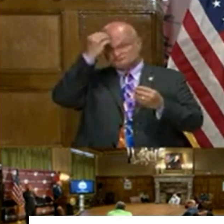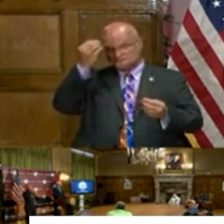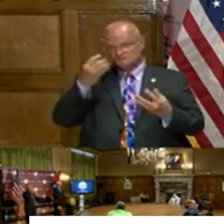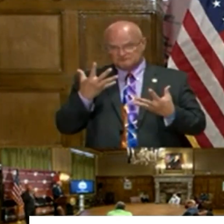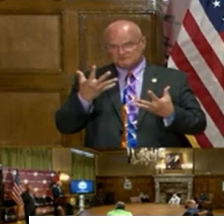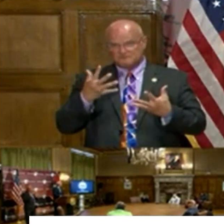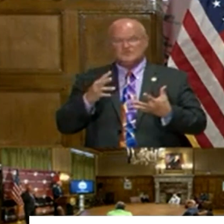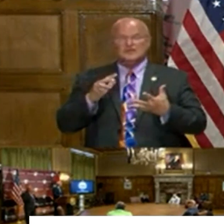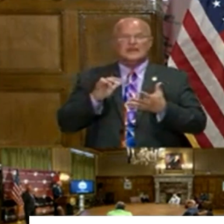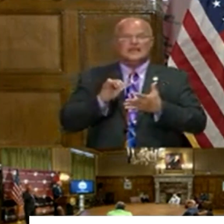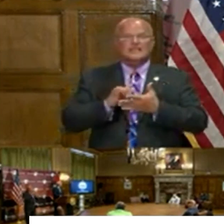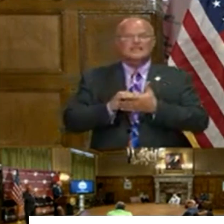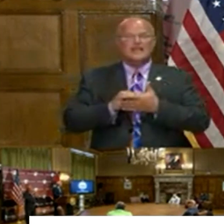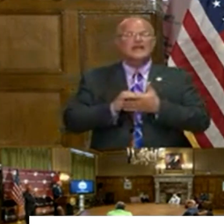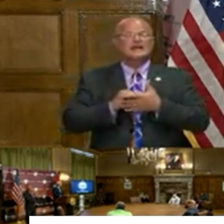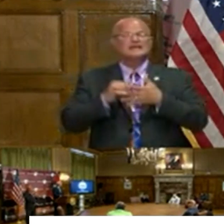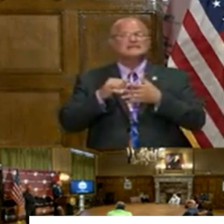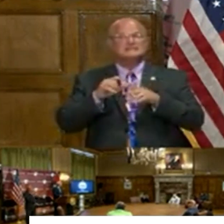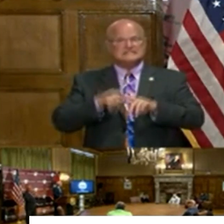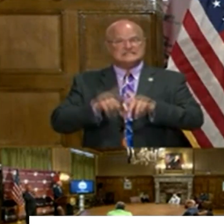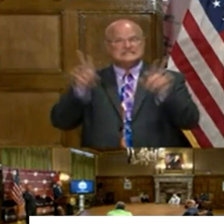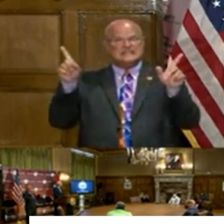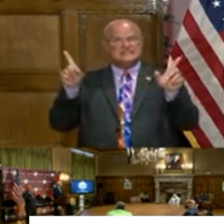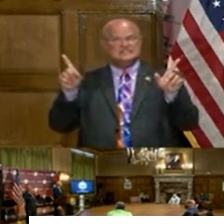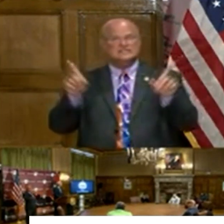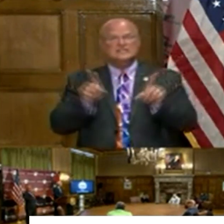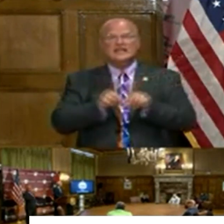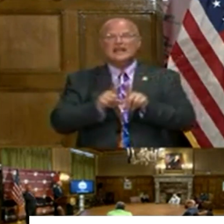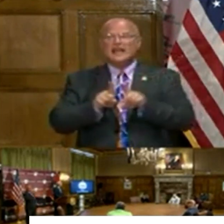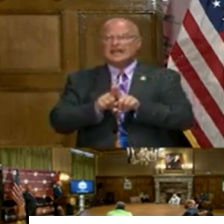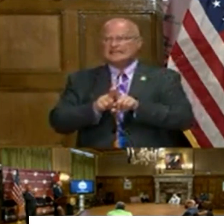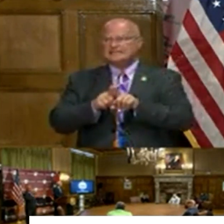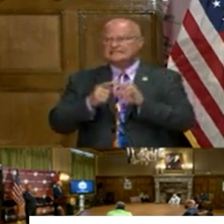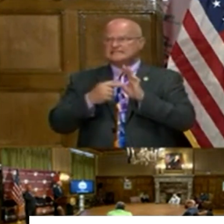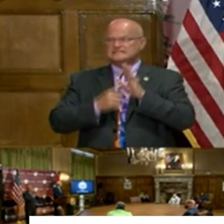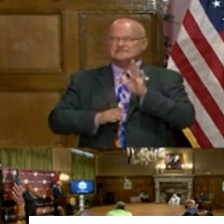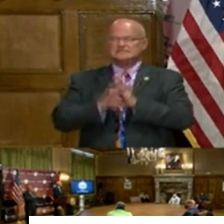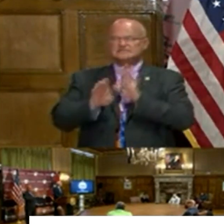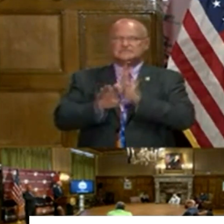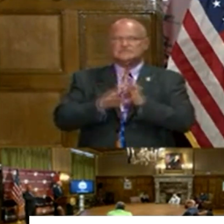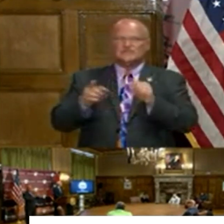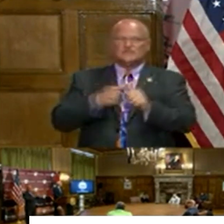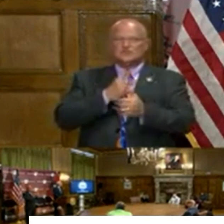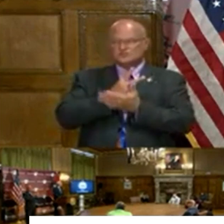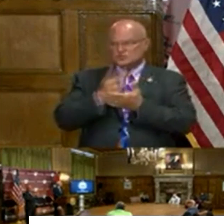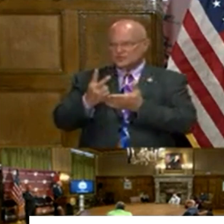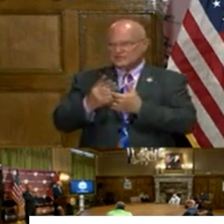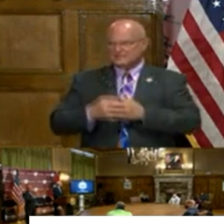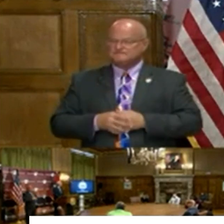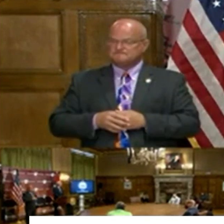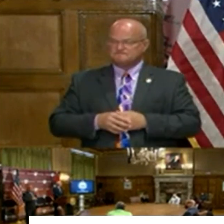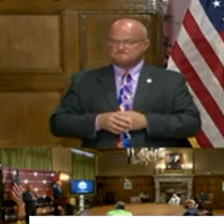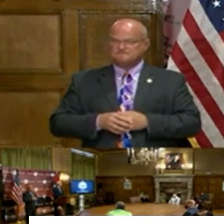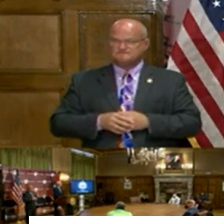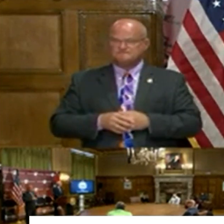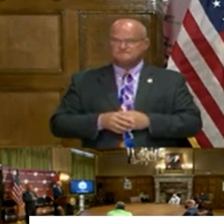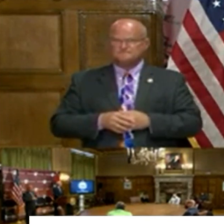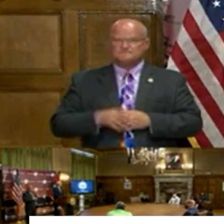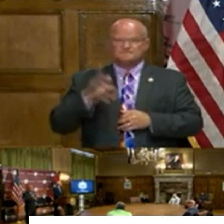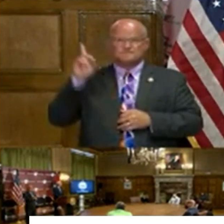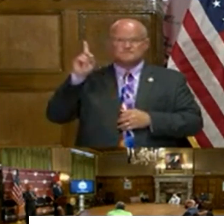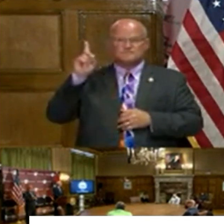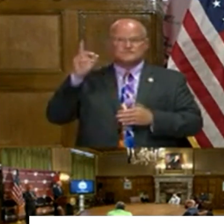people to that logical distinction then as any cases develop during the first 2 weeks. So are